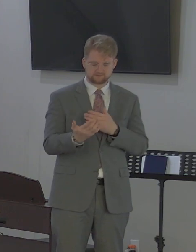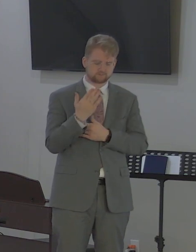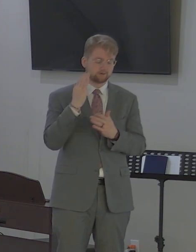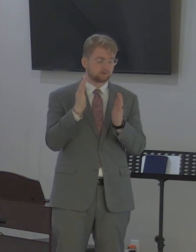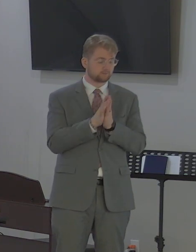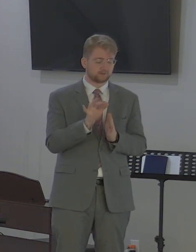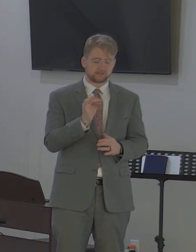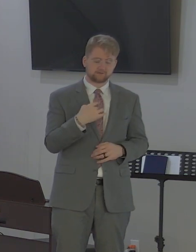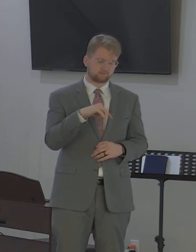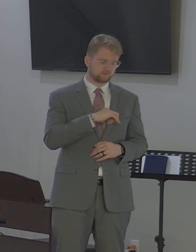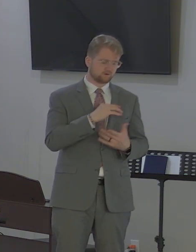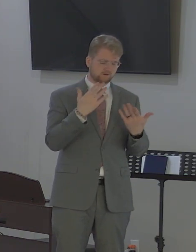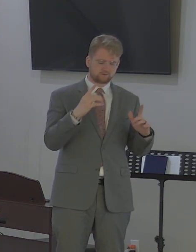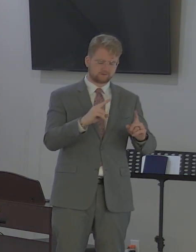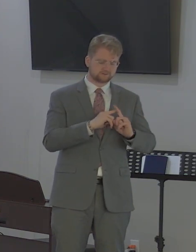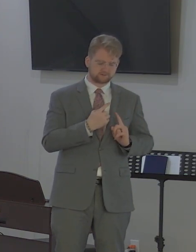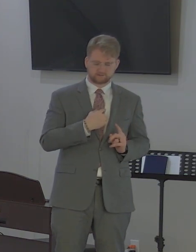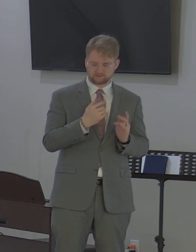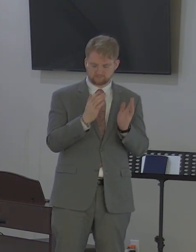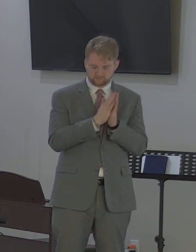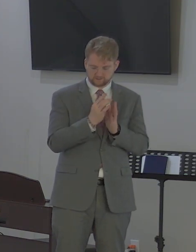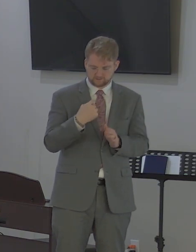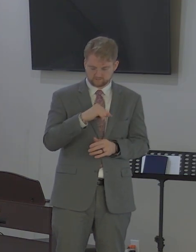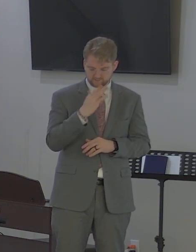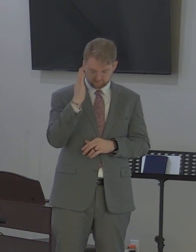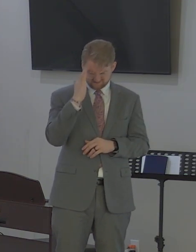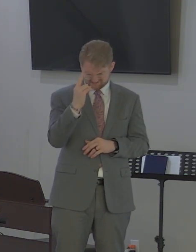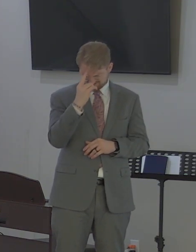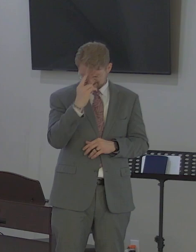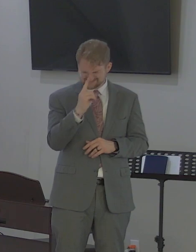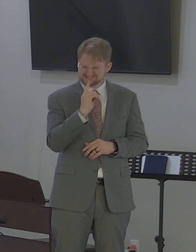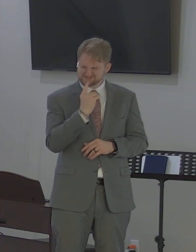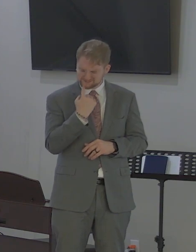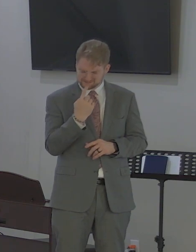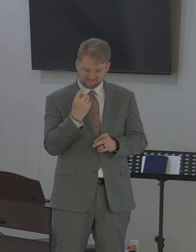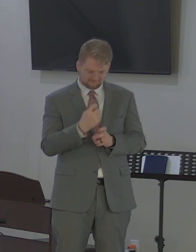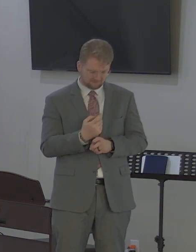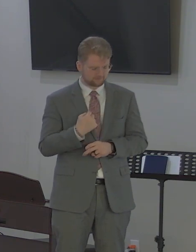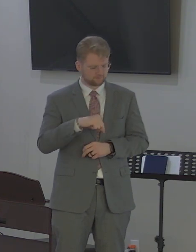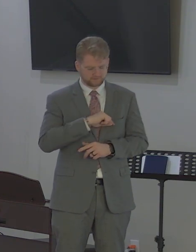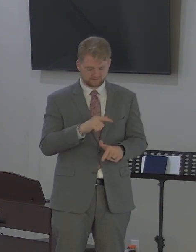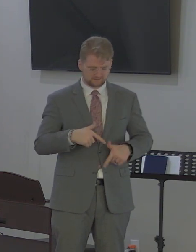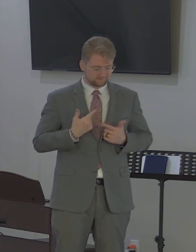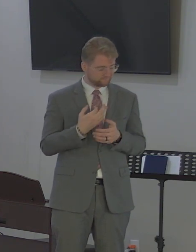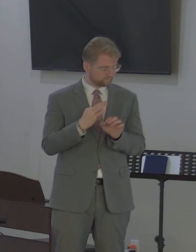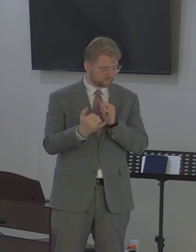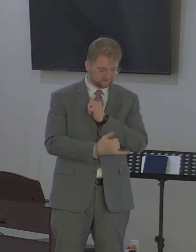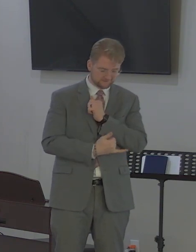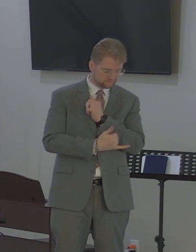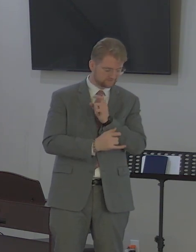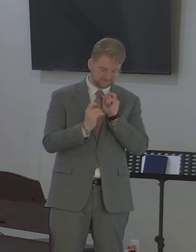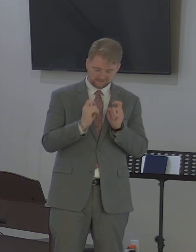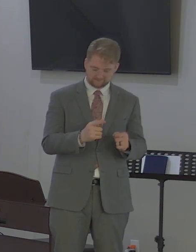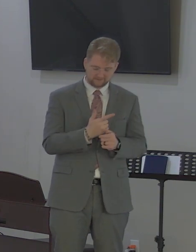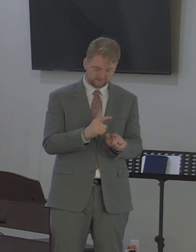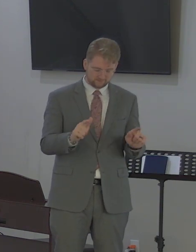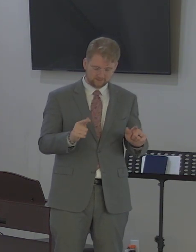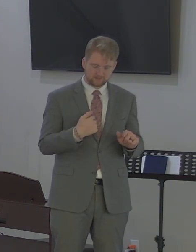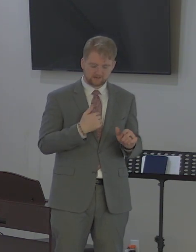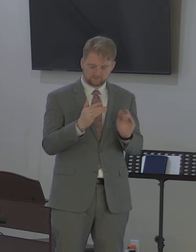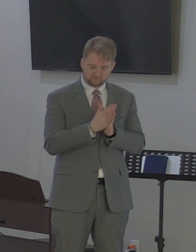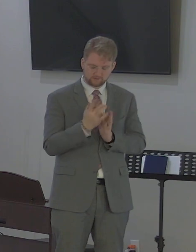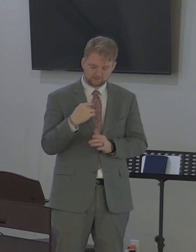are, we'd really, really, really think seriously and hard. We live in a free country. We've been given liberty. But may we use it